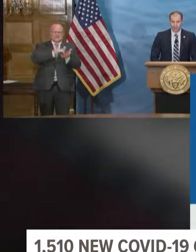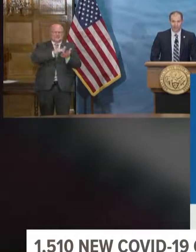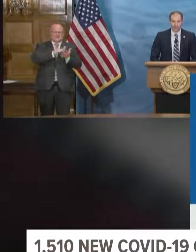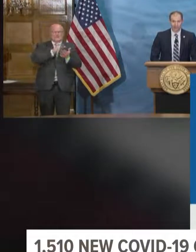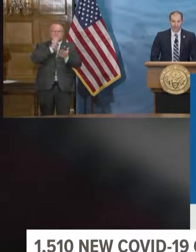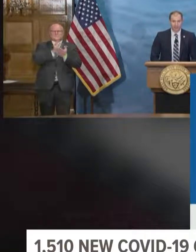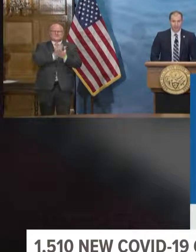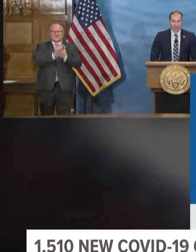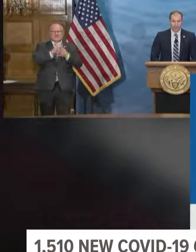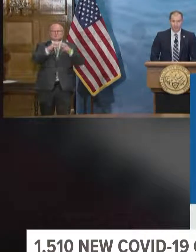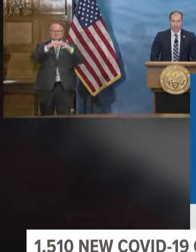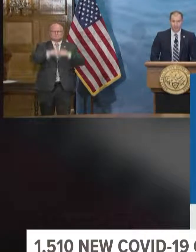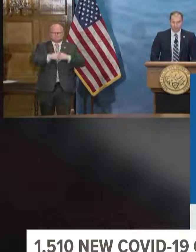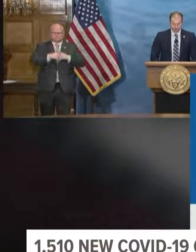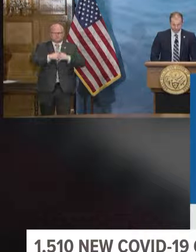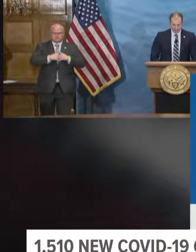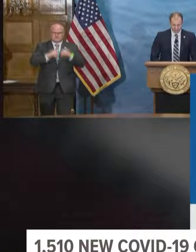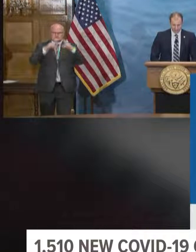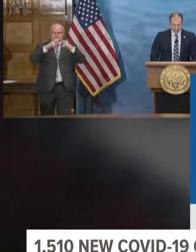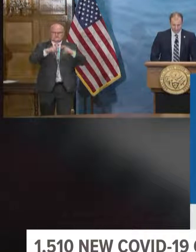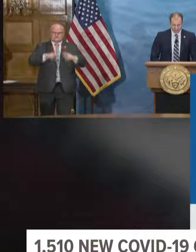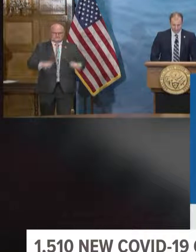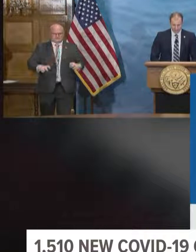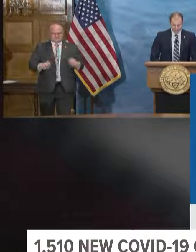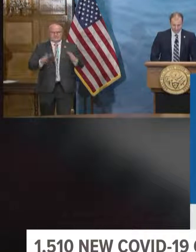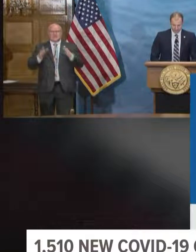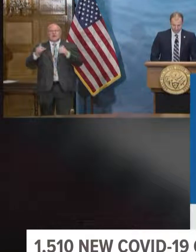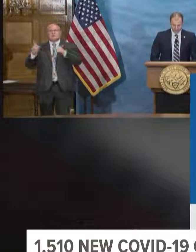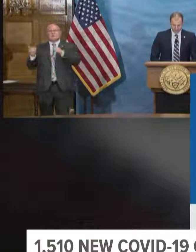and do further analyzation of each of the